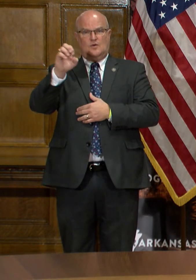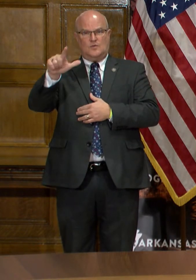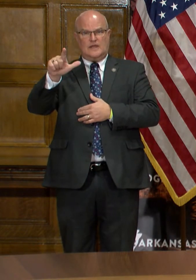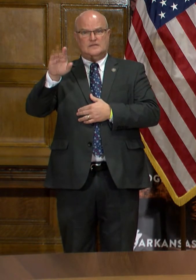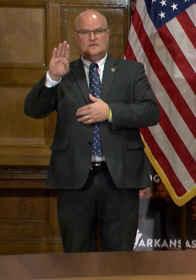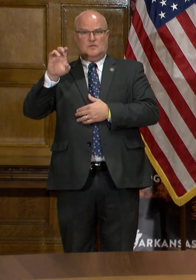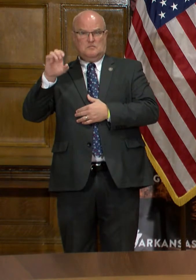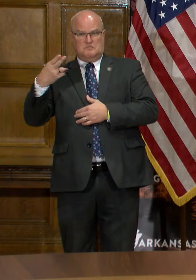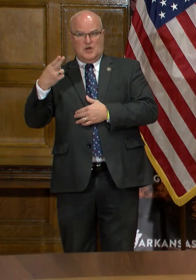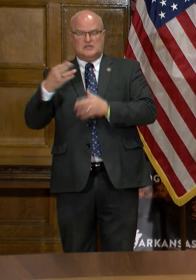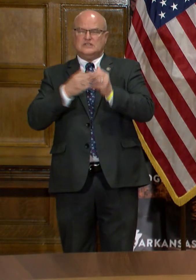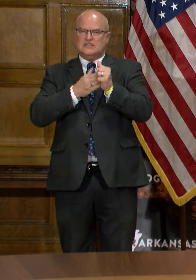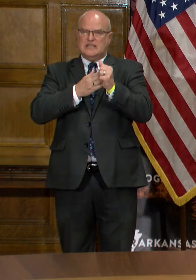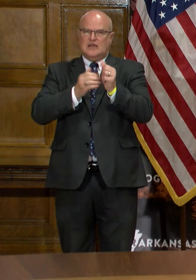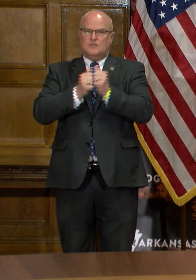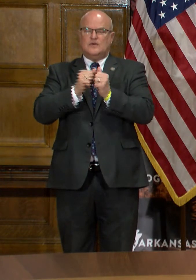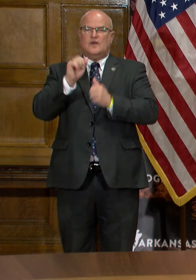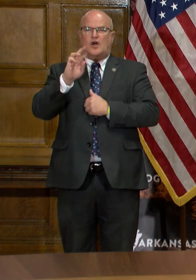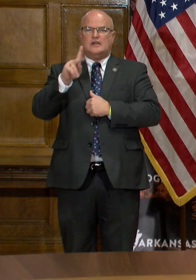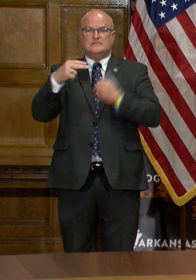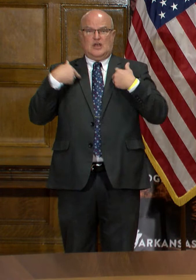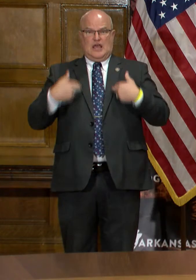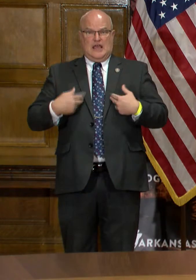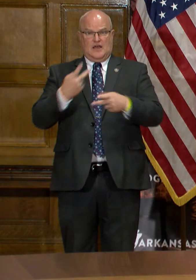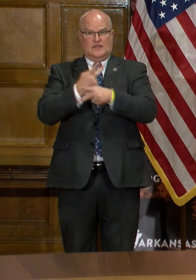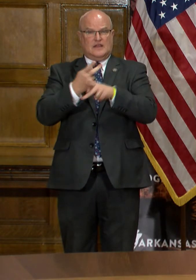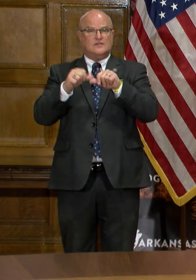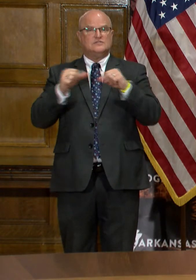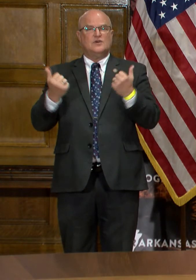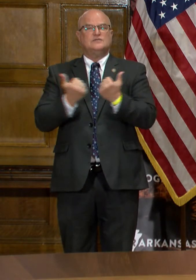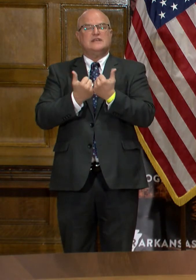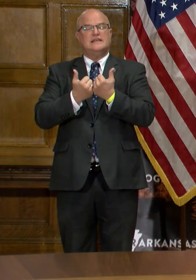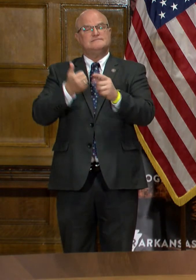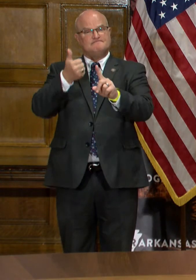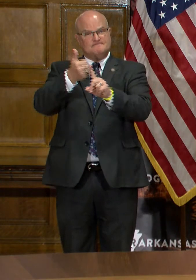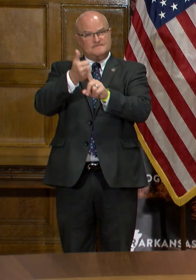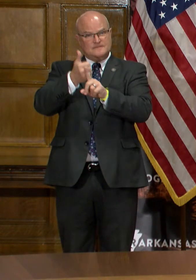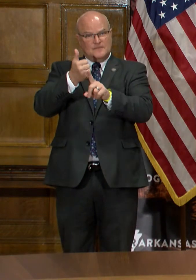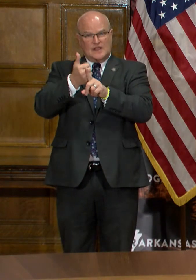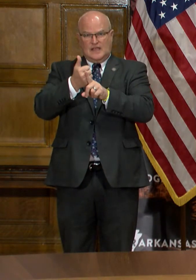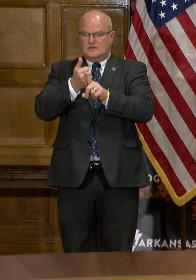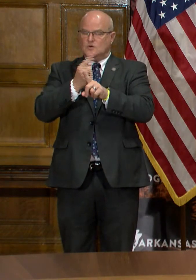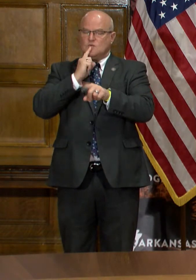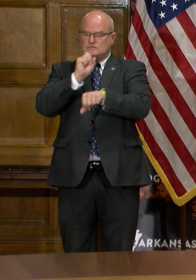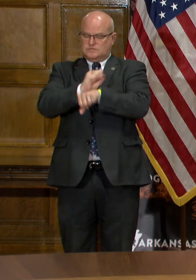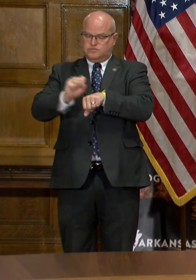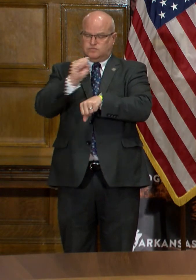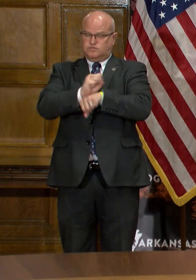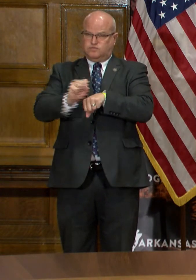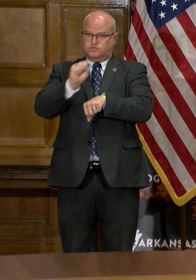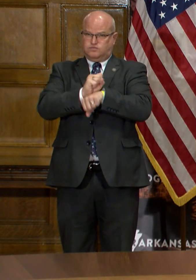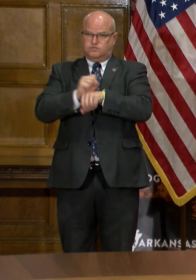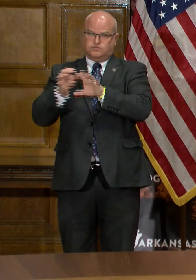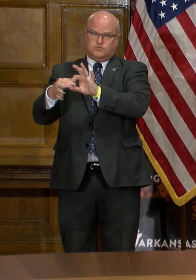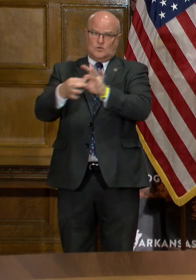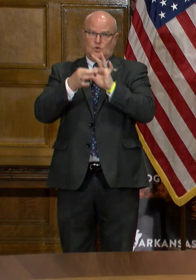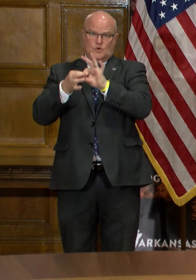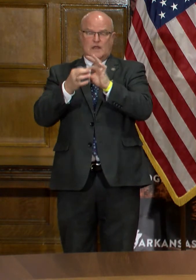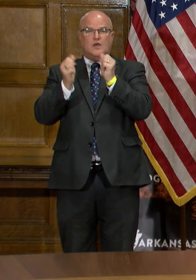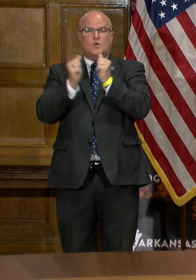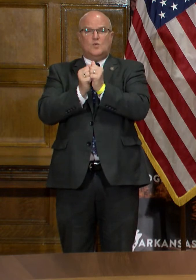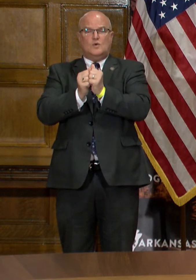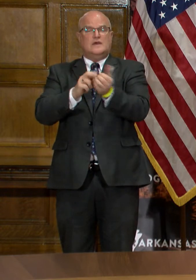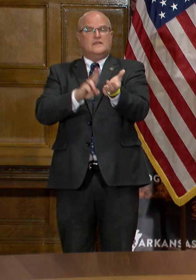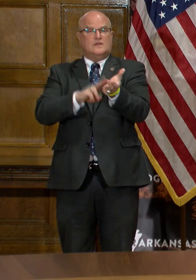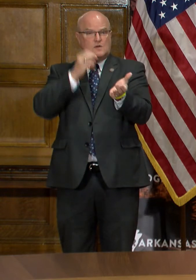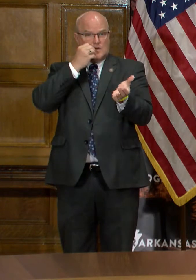for her leadership with the Arkansas Healthcare Association, who is on the front line of coordinating with our